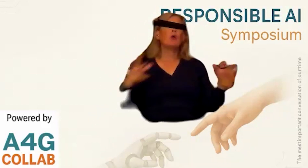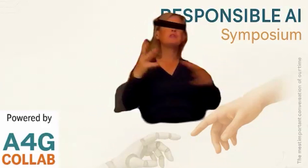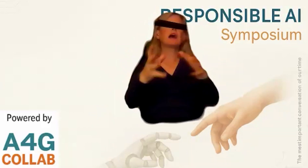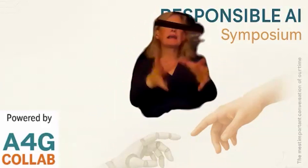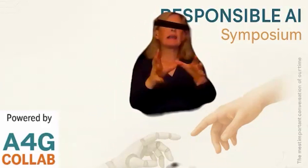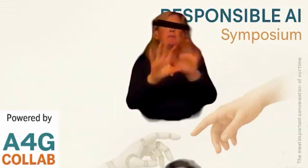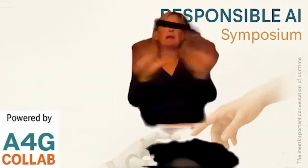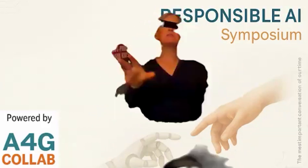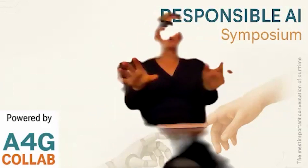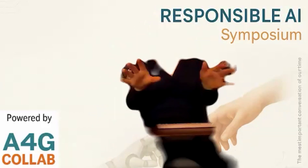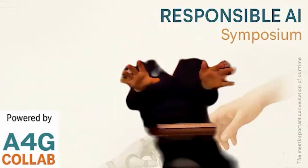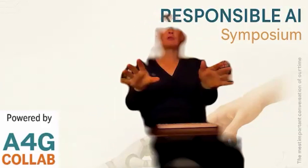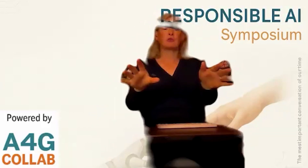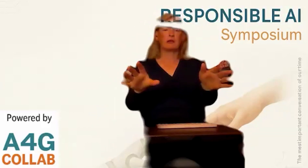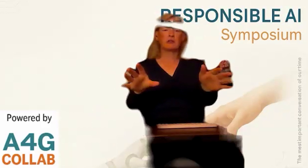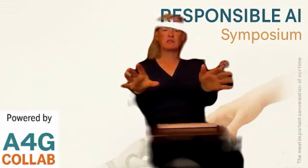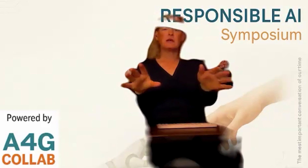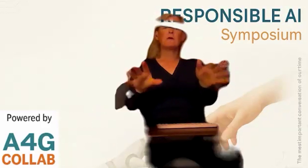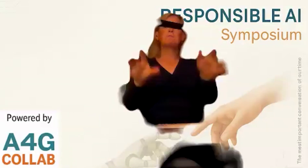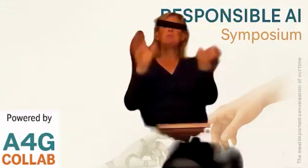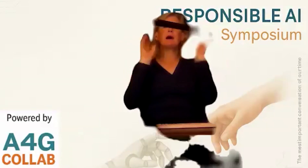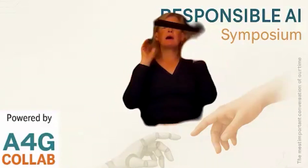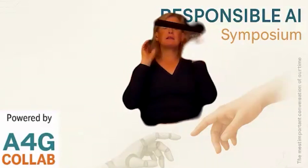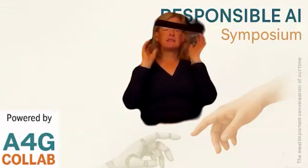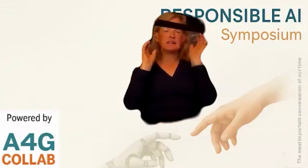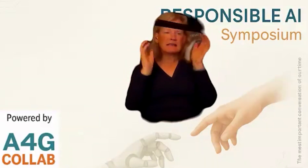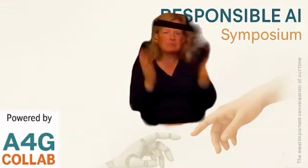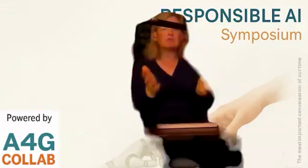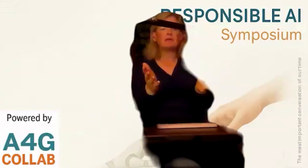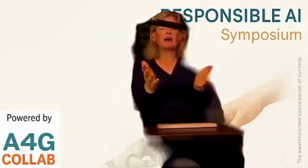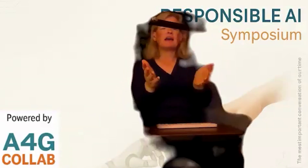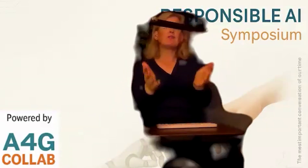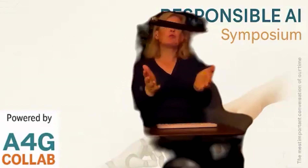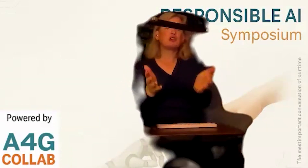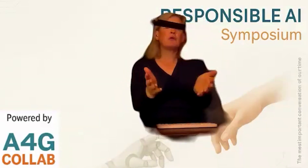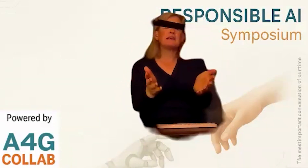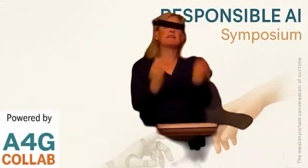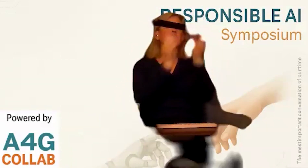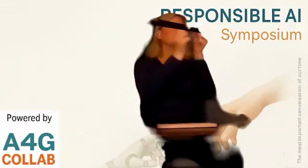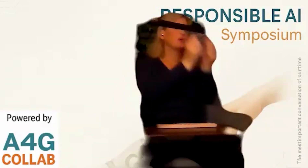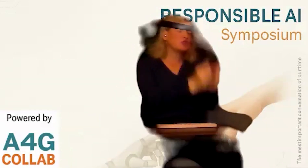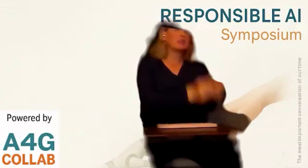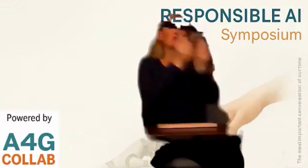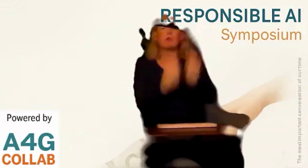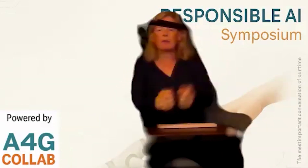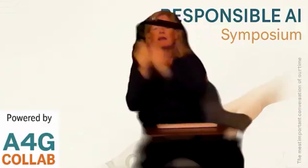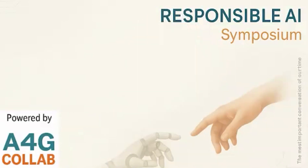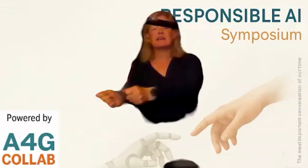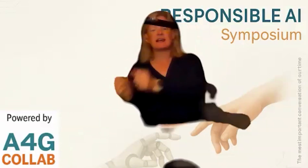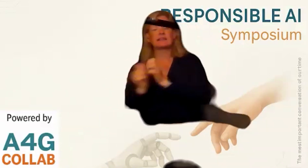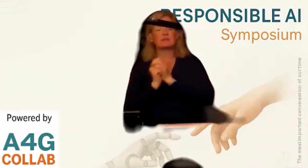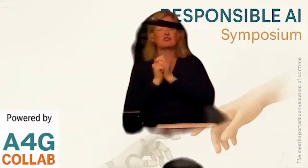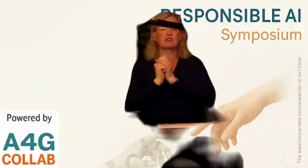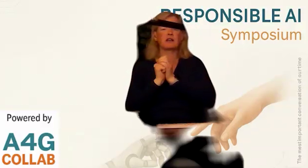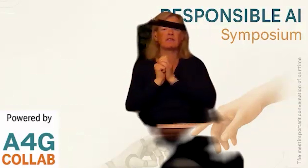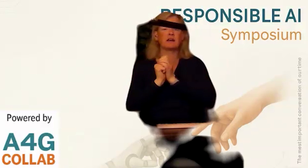space, which I get it makes more trouble for the lawyers. But if it were so easy that you could just replicate